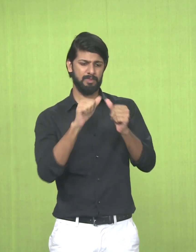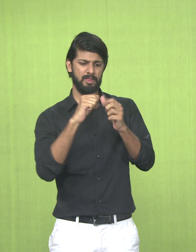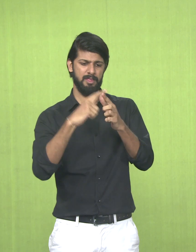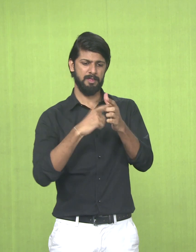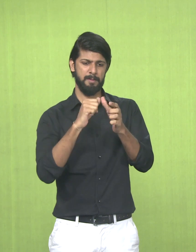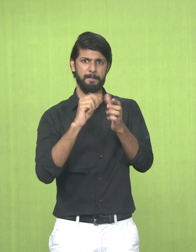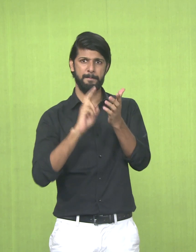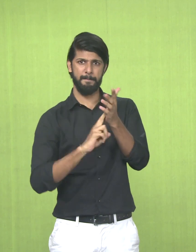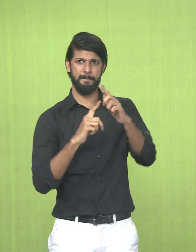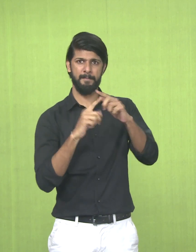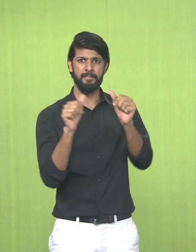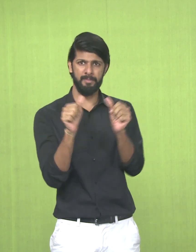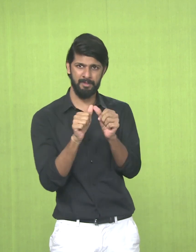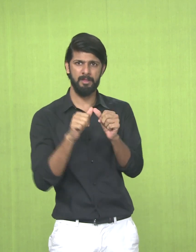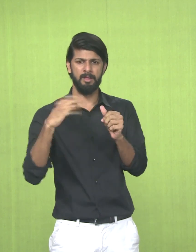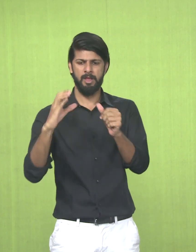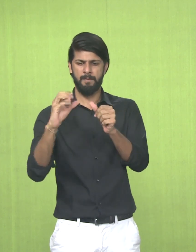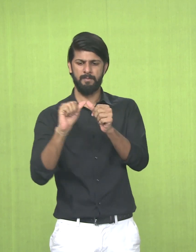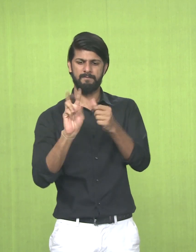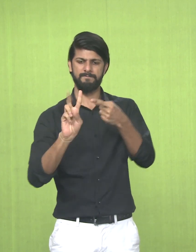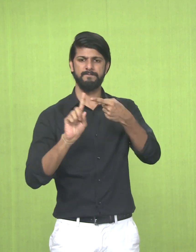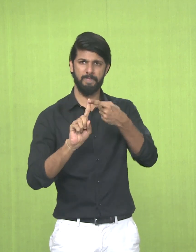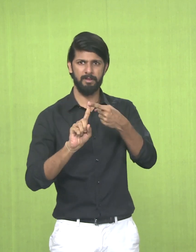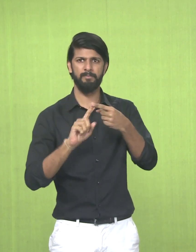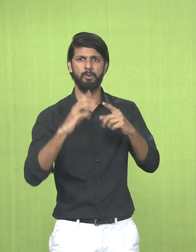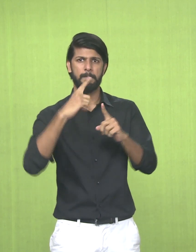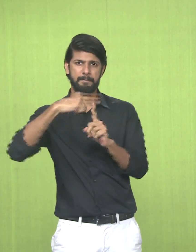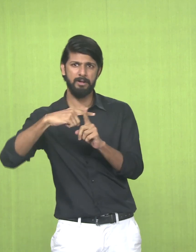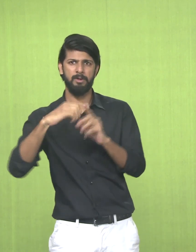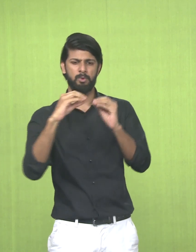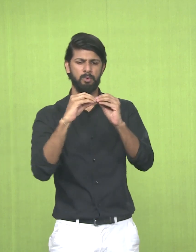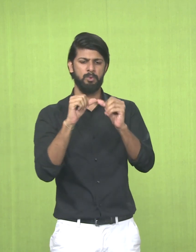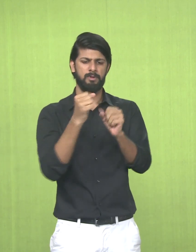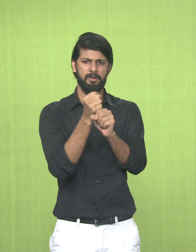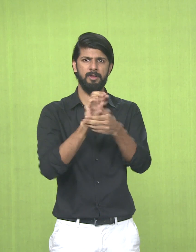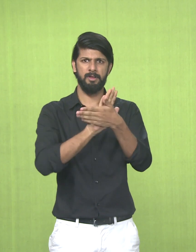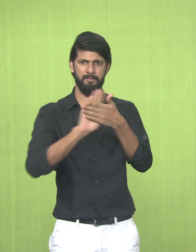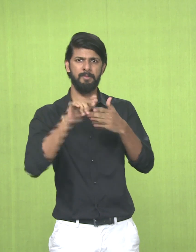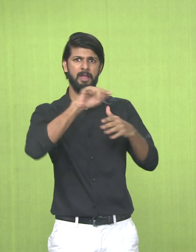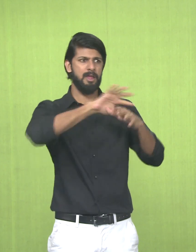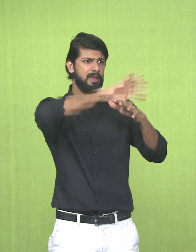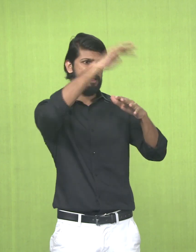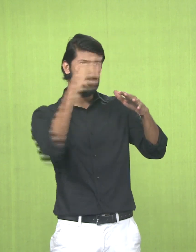Second, we would understand the background about Ajanta